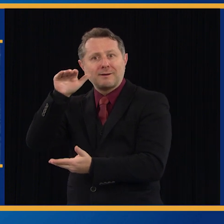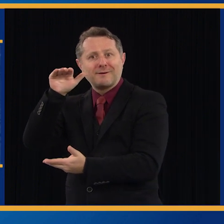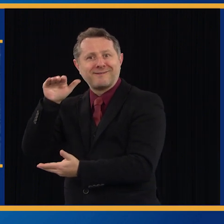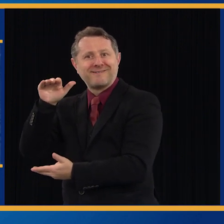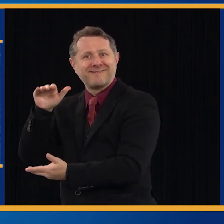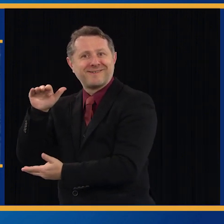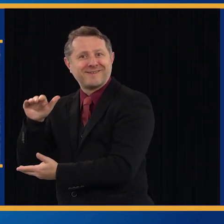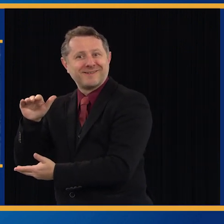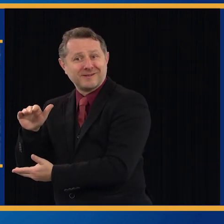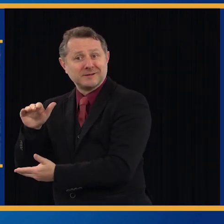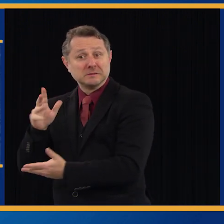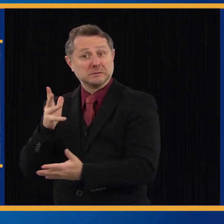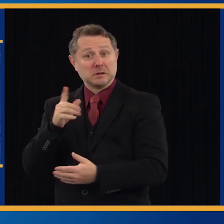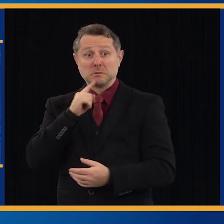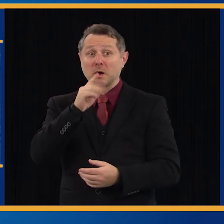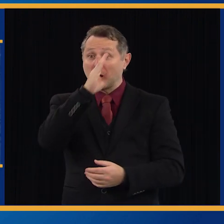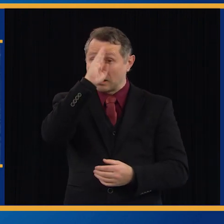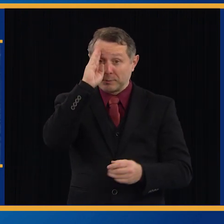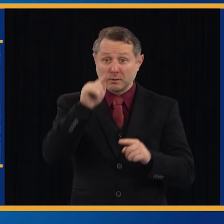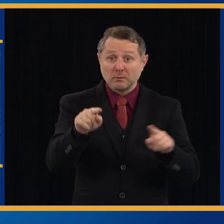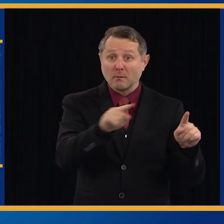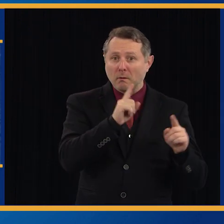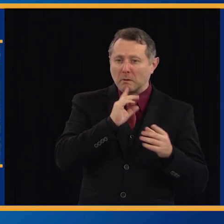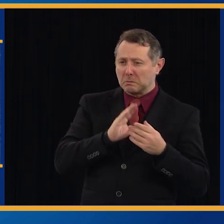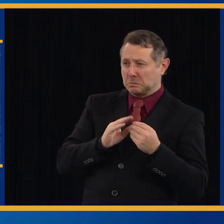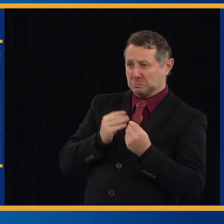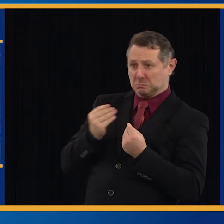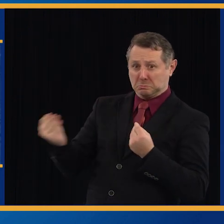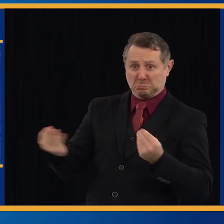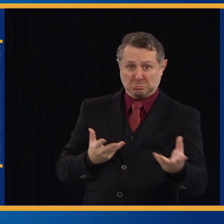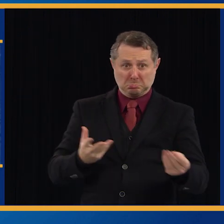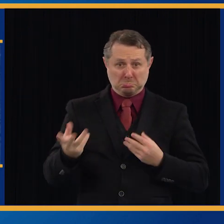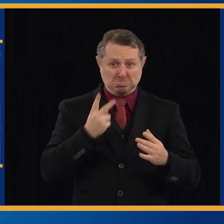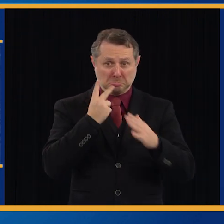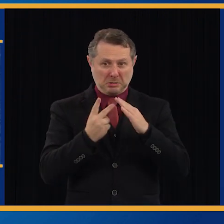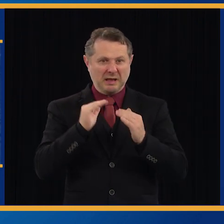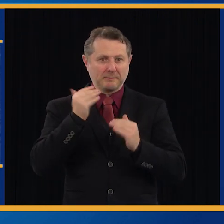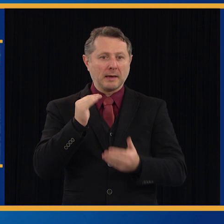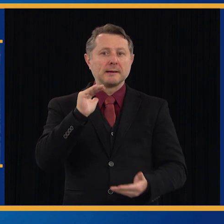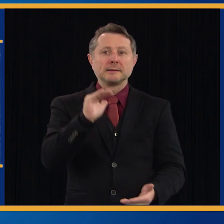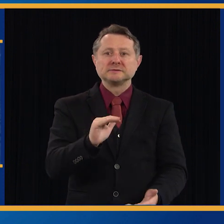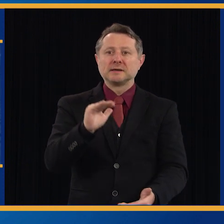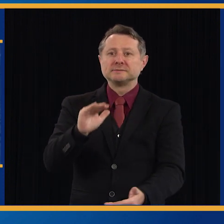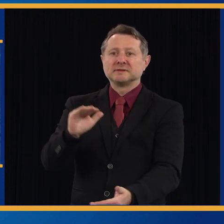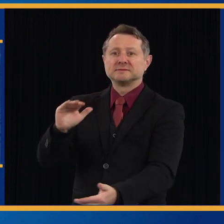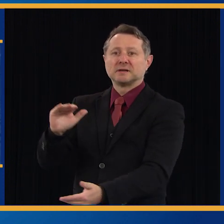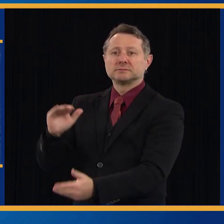also say anecdotally that they have less patients in their emergency room,